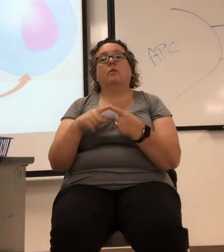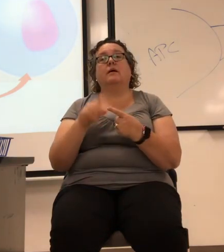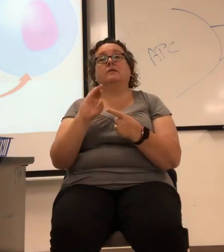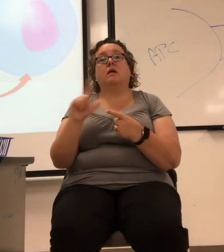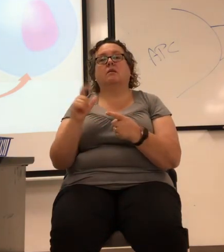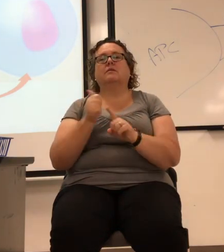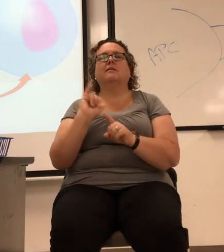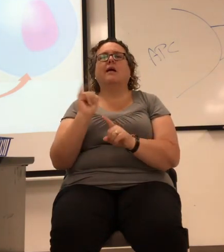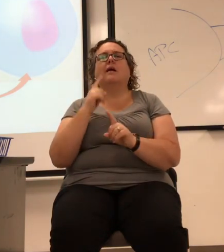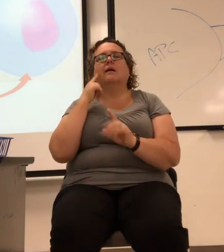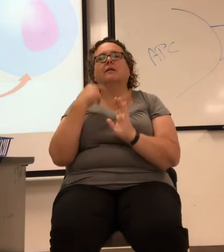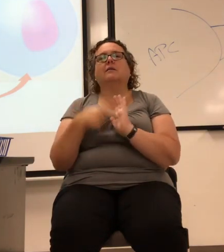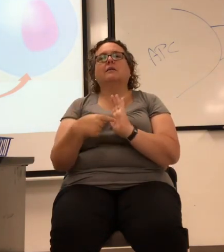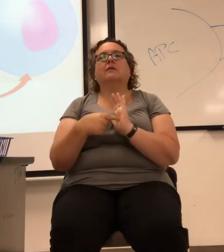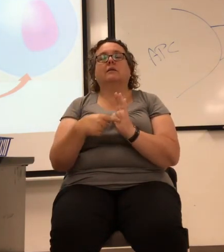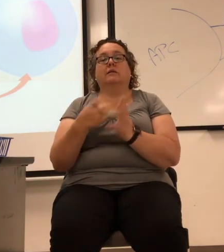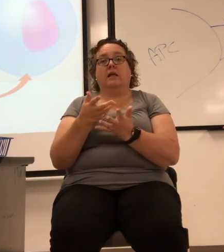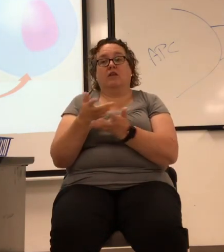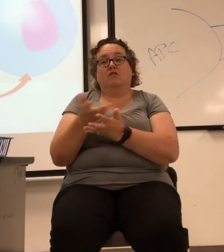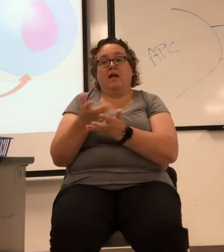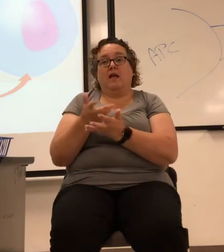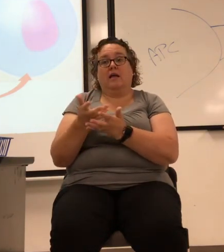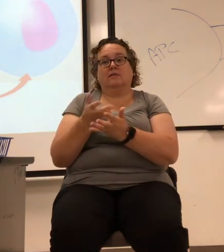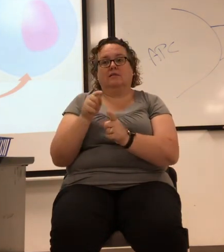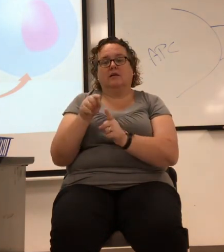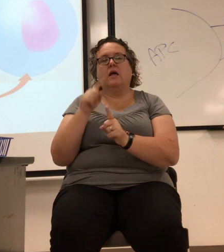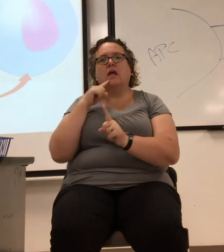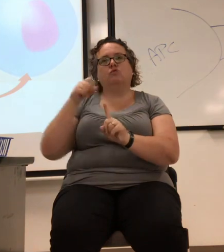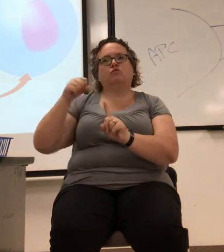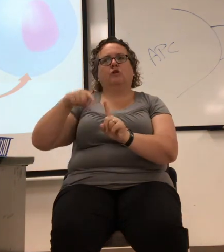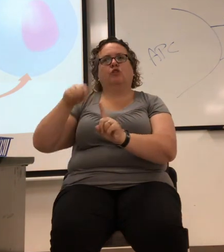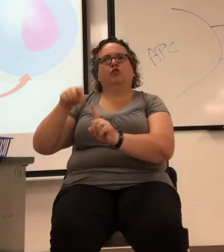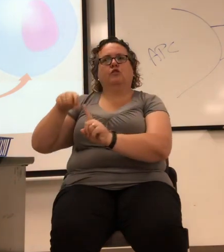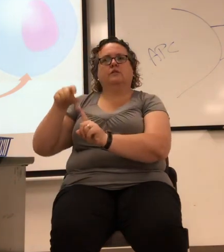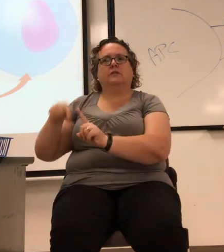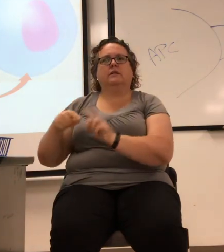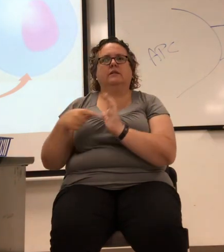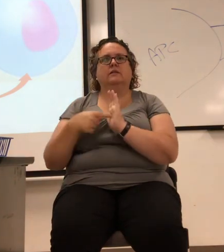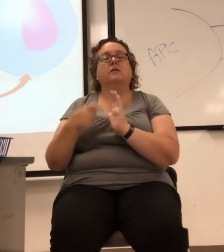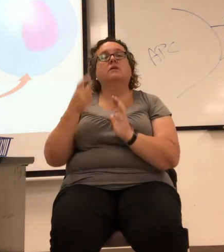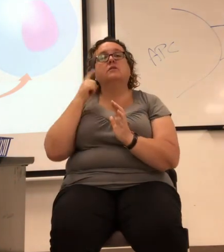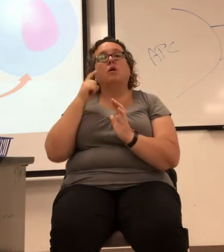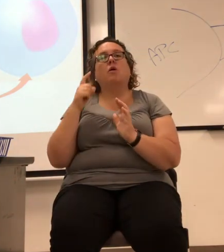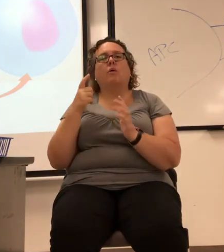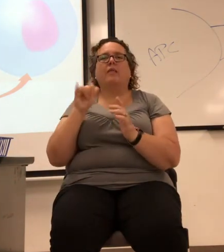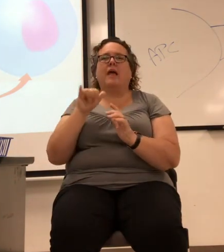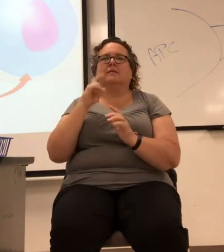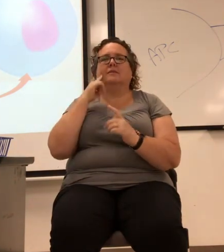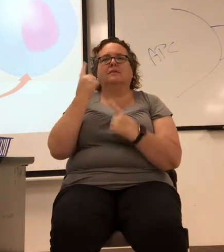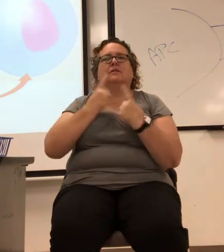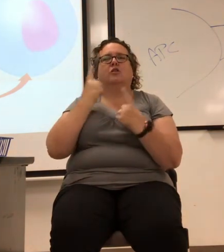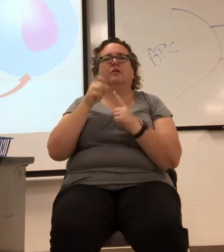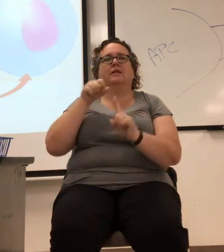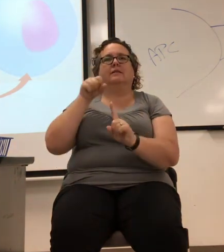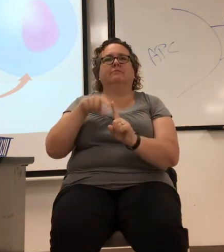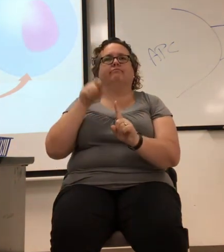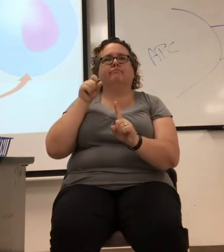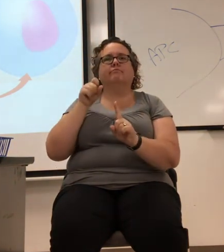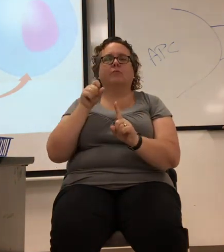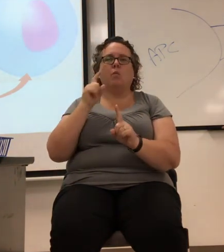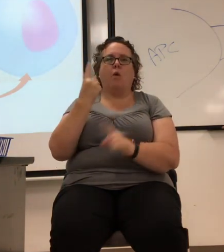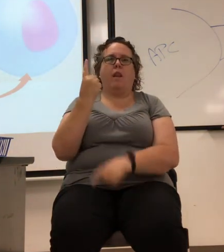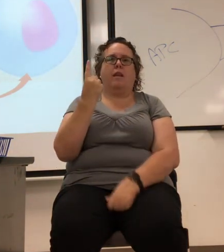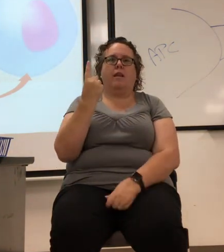cells like interact like this, it triggers signals. So consider this like signal one.